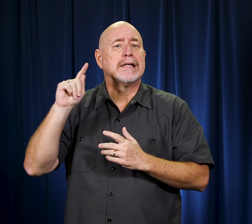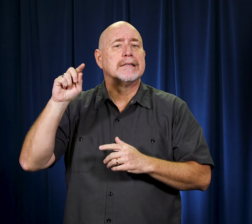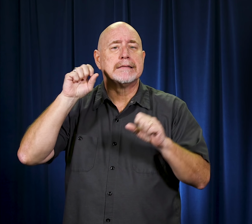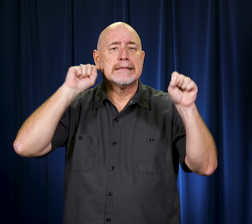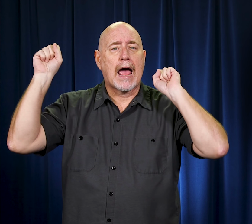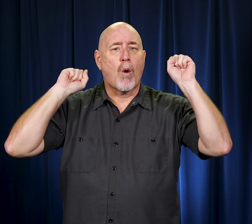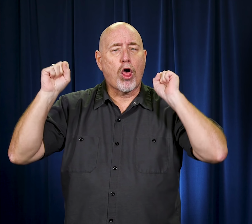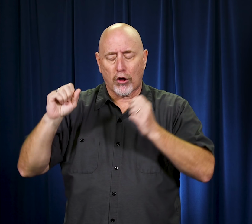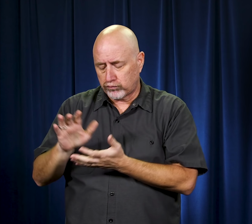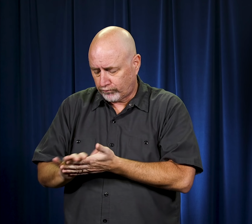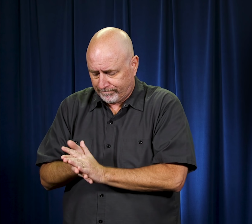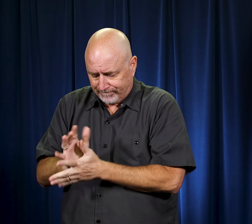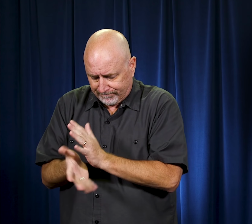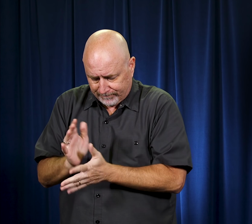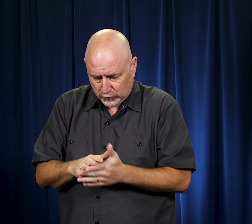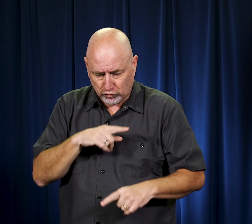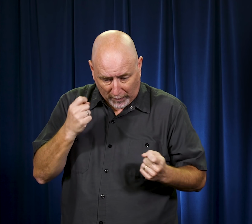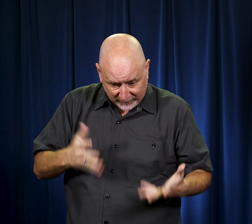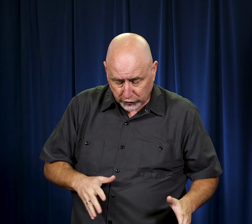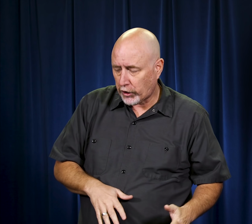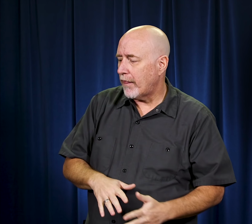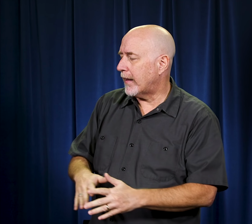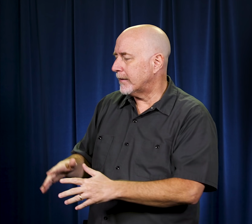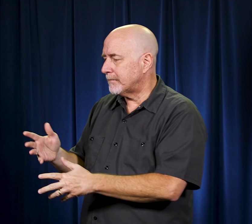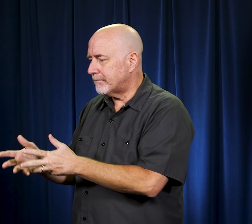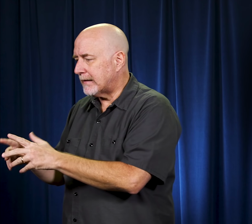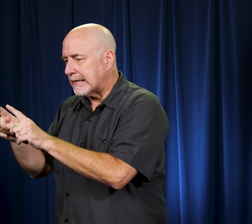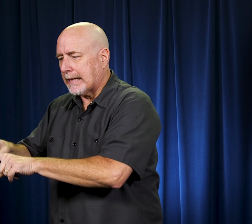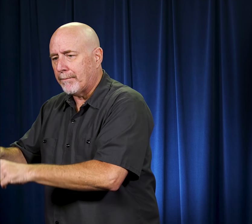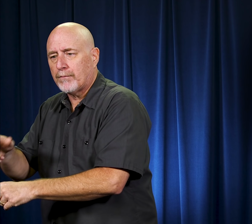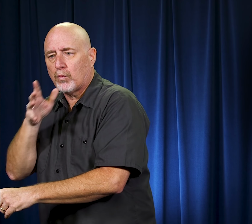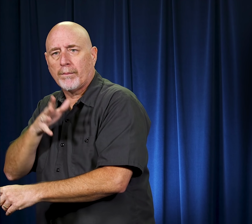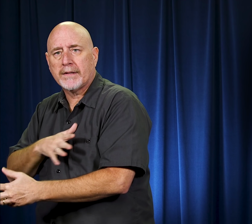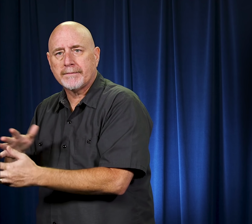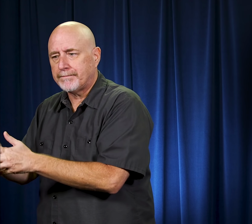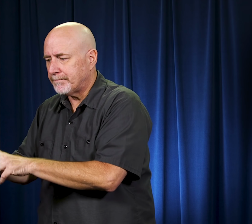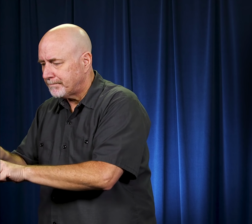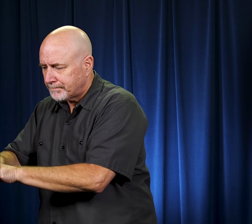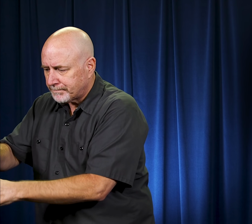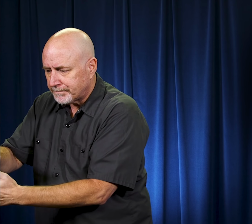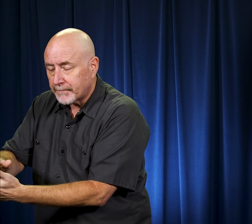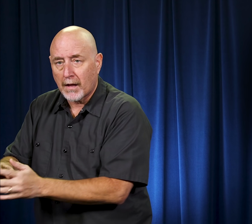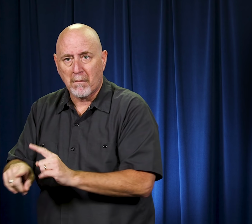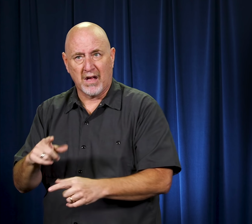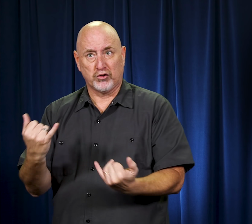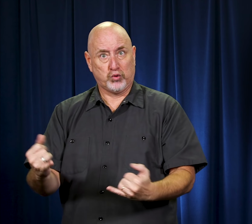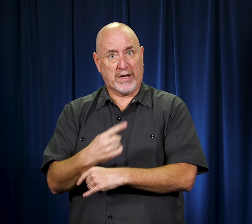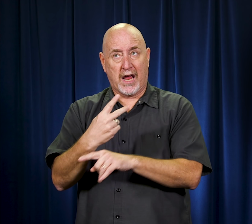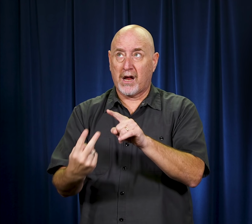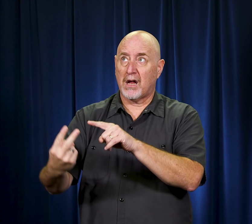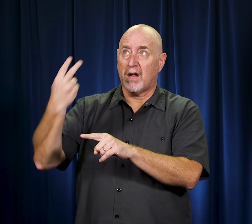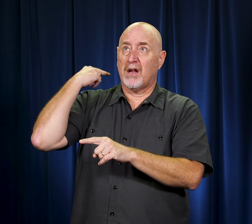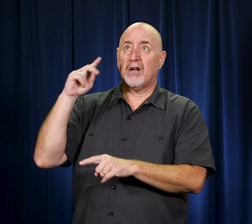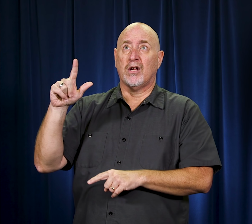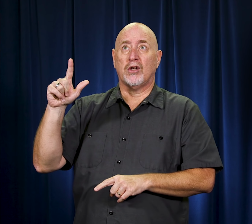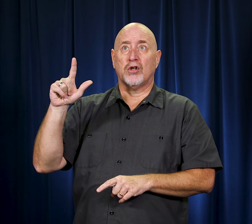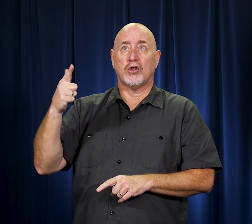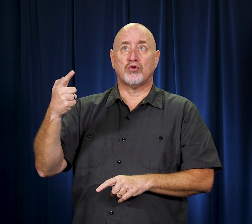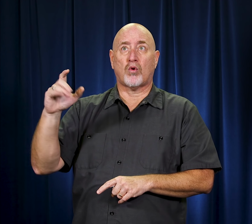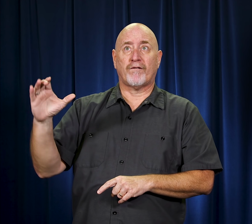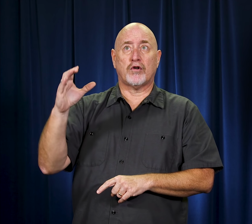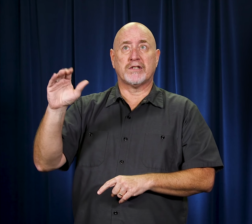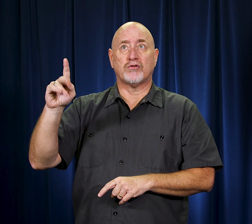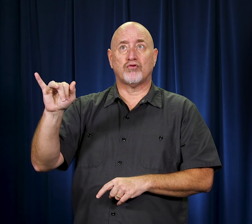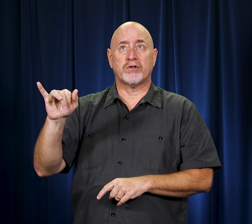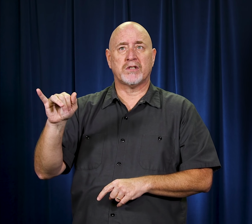towel, and then perform those examinations on live women. Well, if you're looking at that from a 21st century